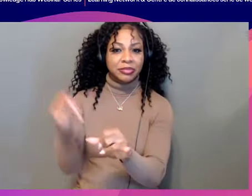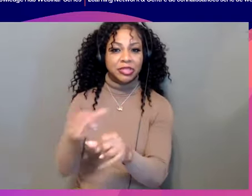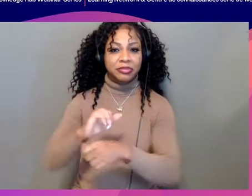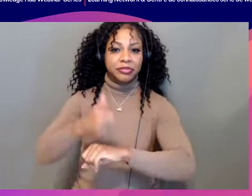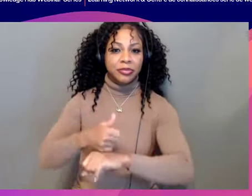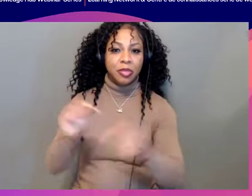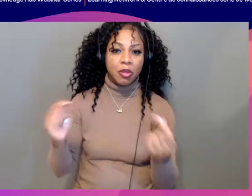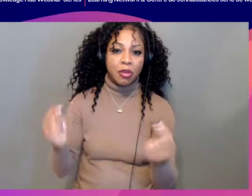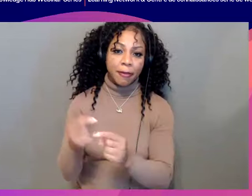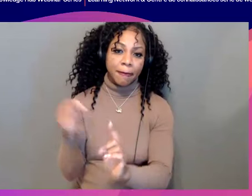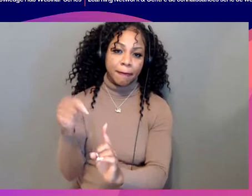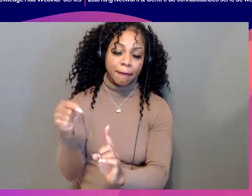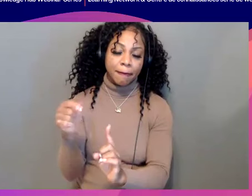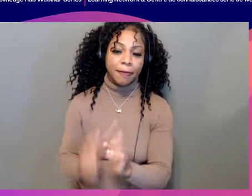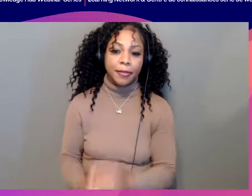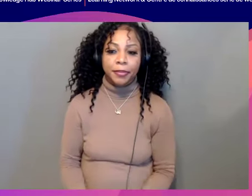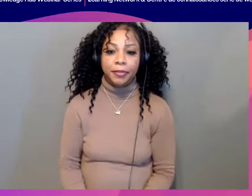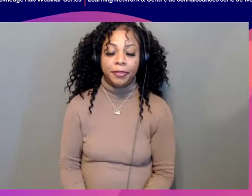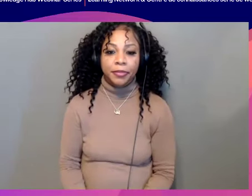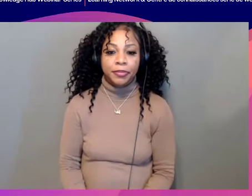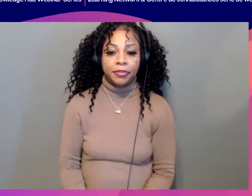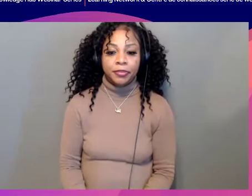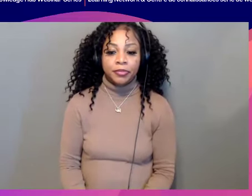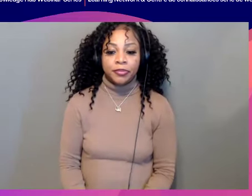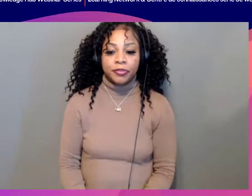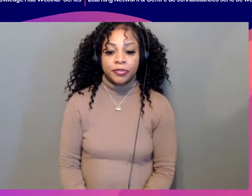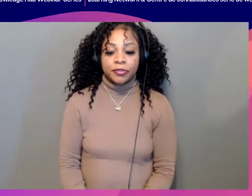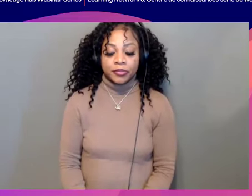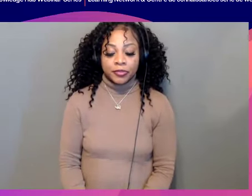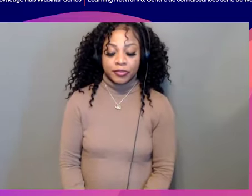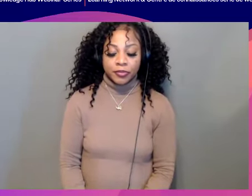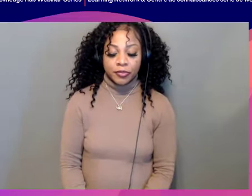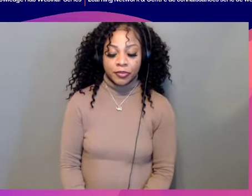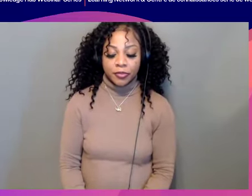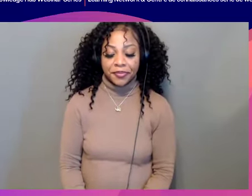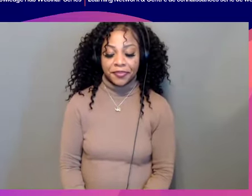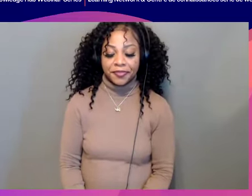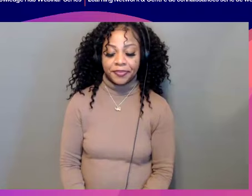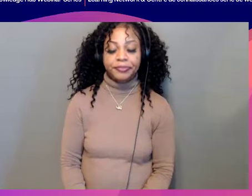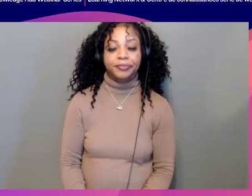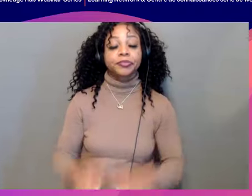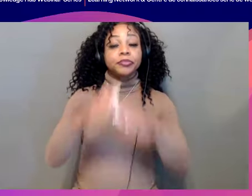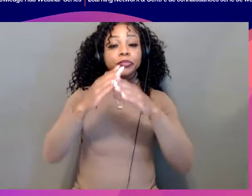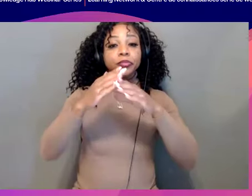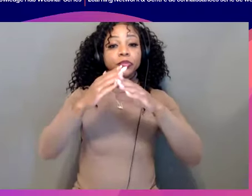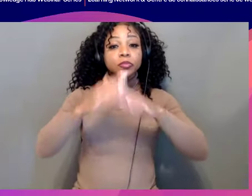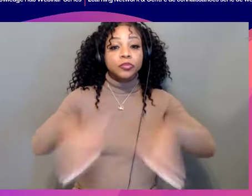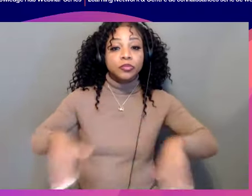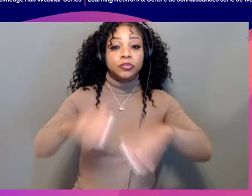first place. And so by breaking down barriers, addressing